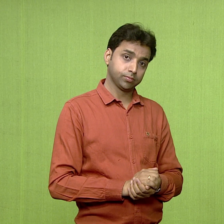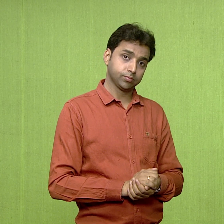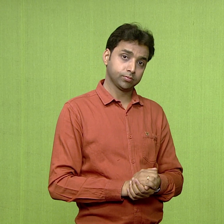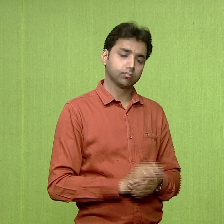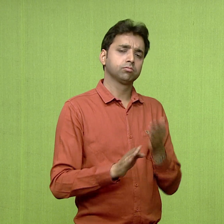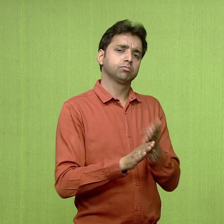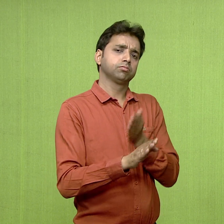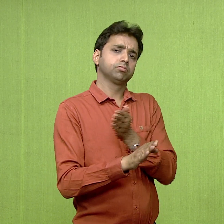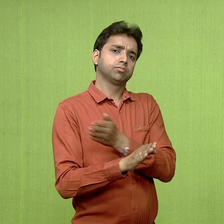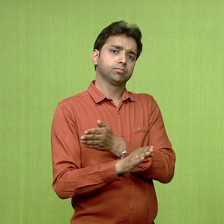Besides learning skills